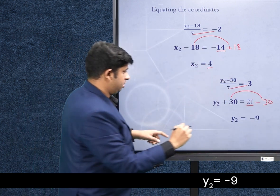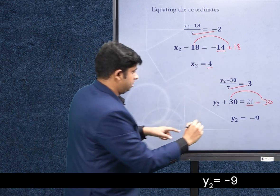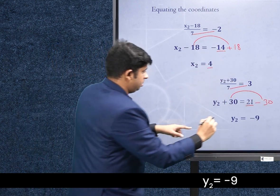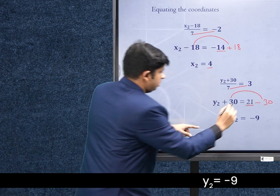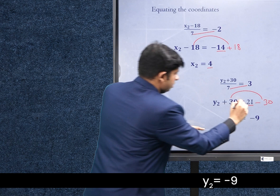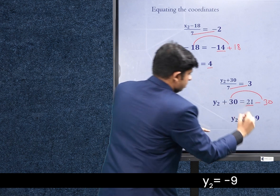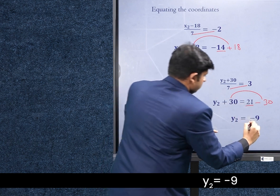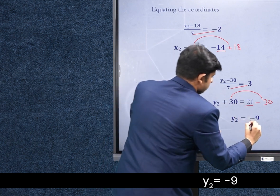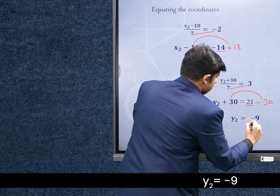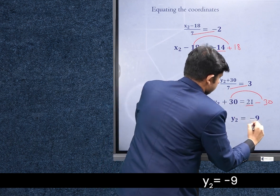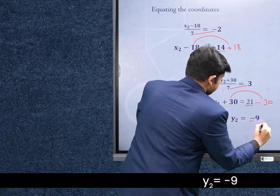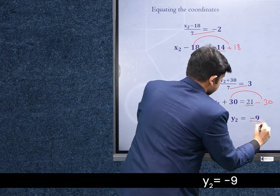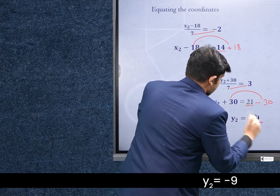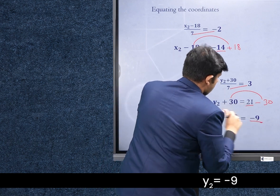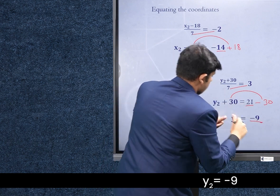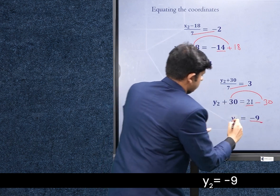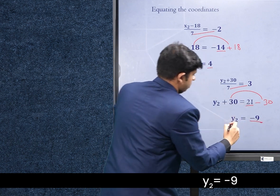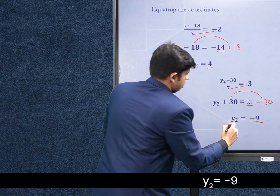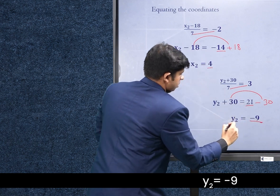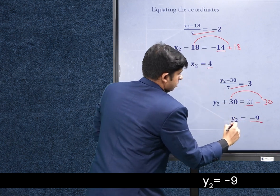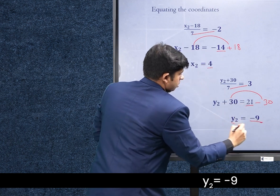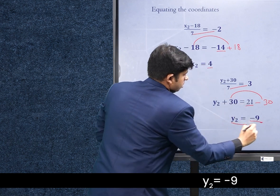y2 is equal to minus 9.